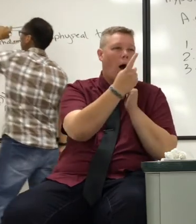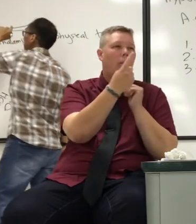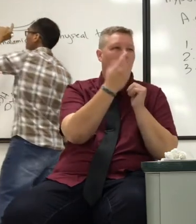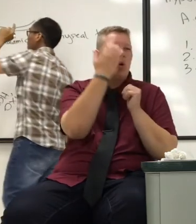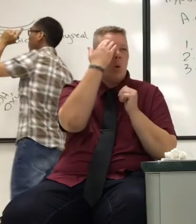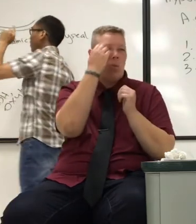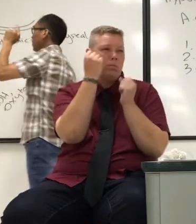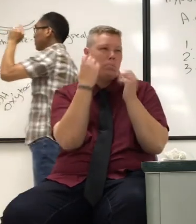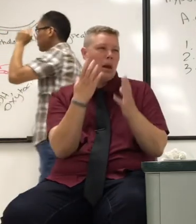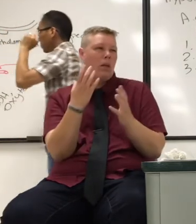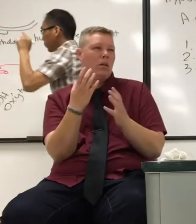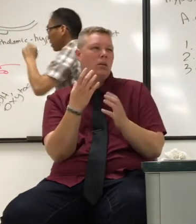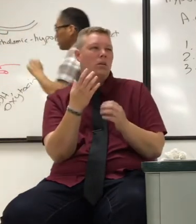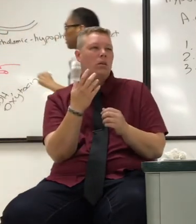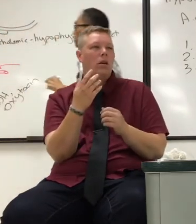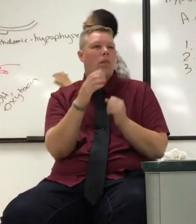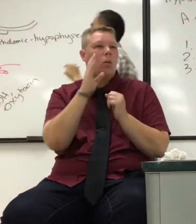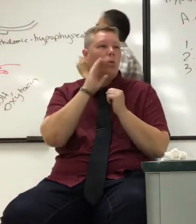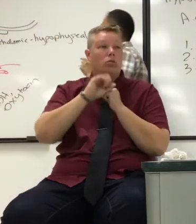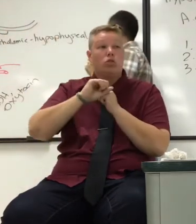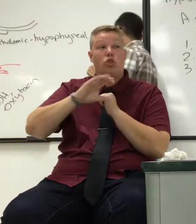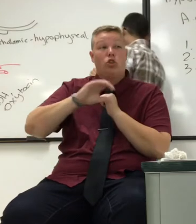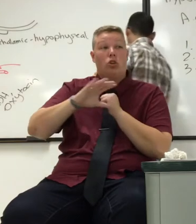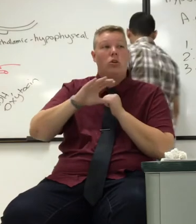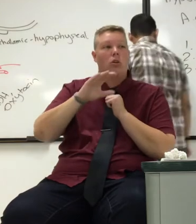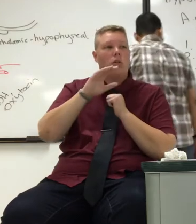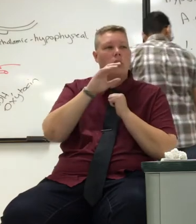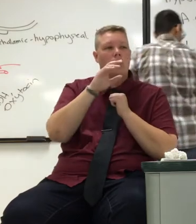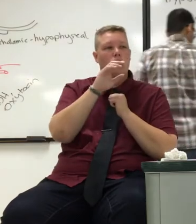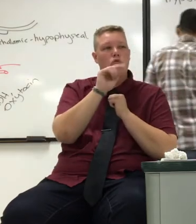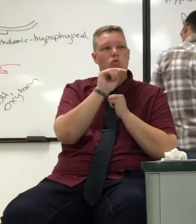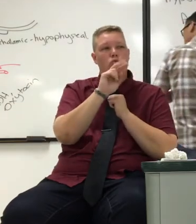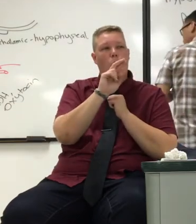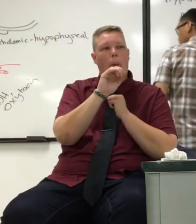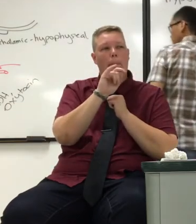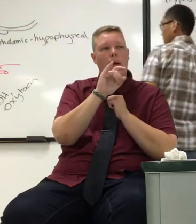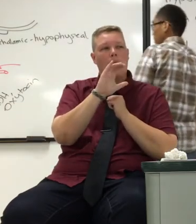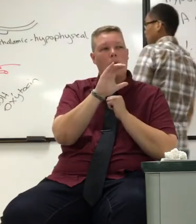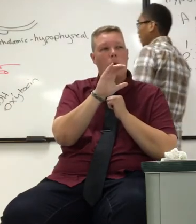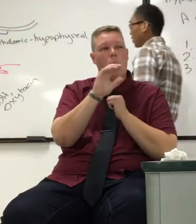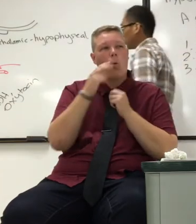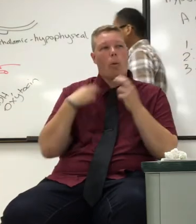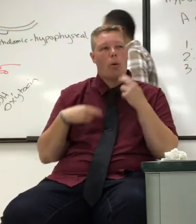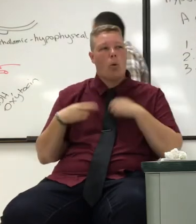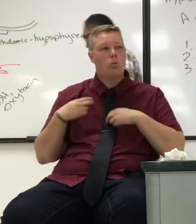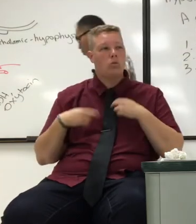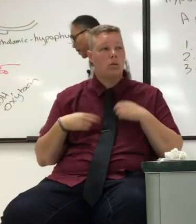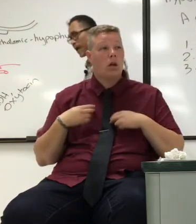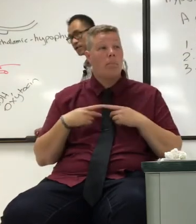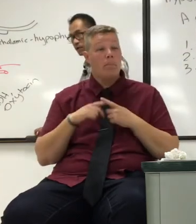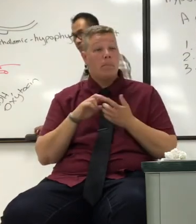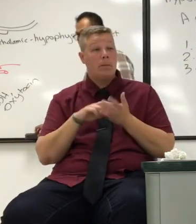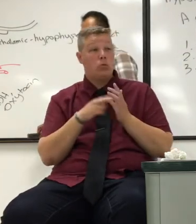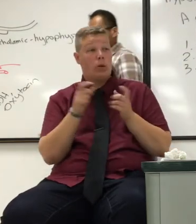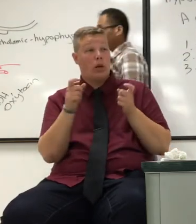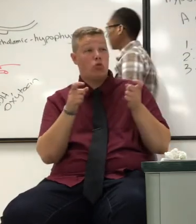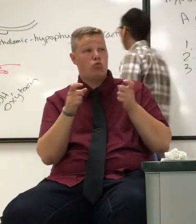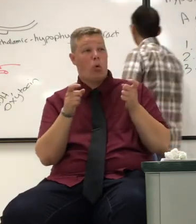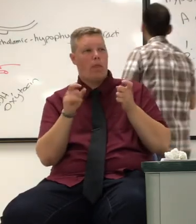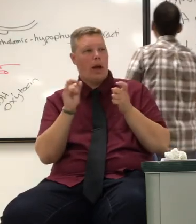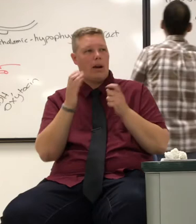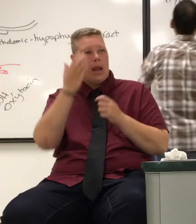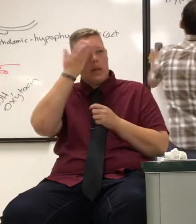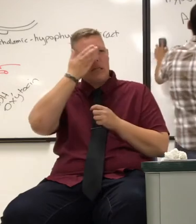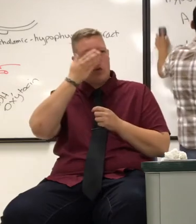know that they're going to secrete tropic hormones. That way you can control the anterior pituitary.